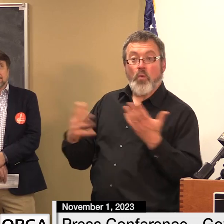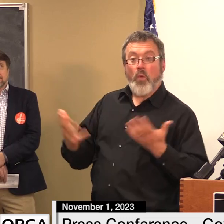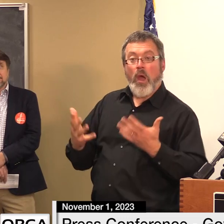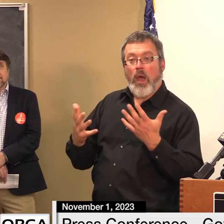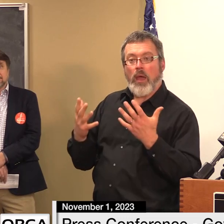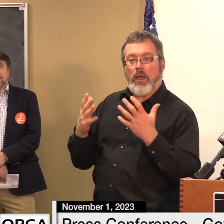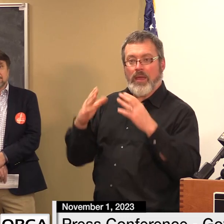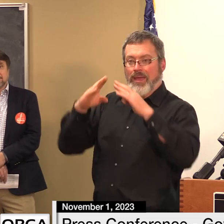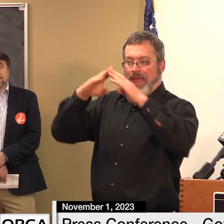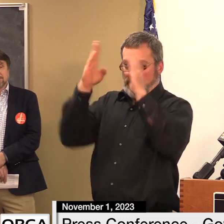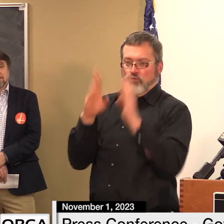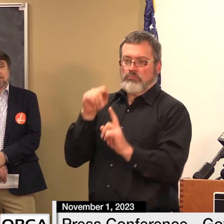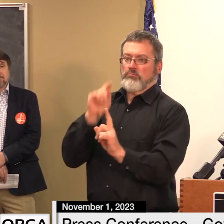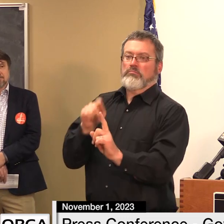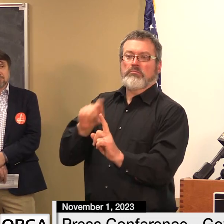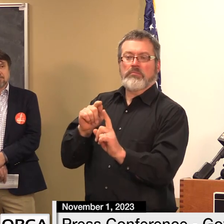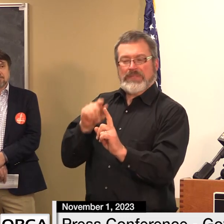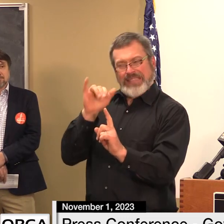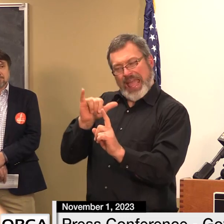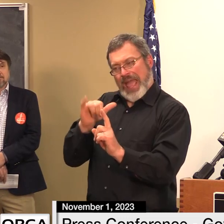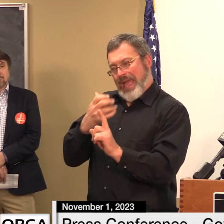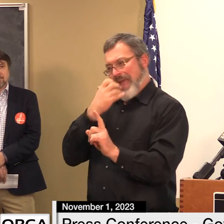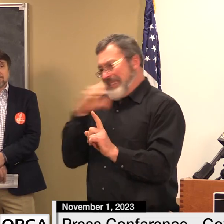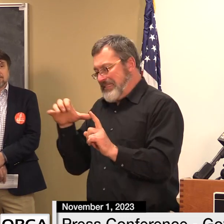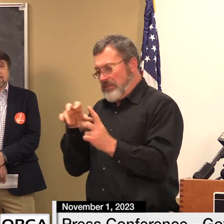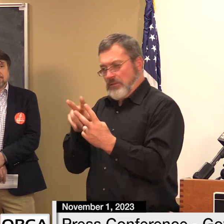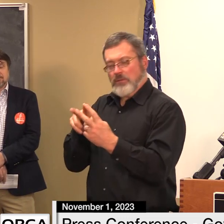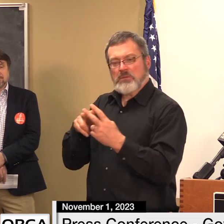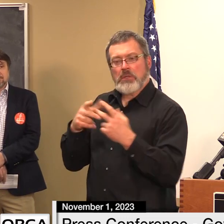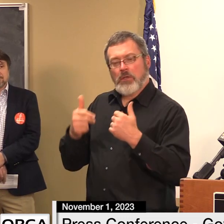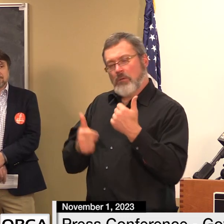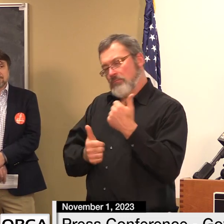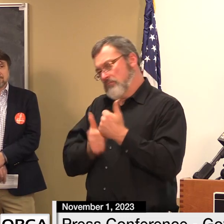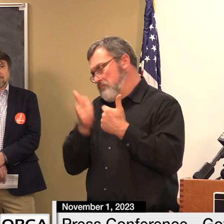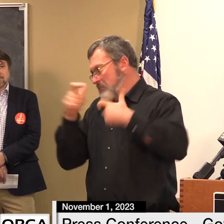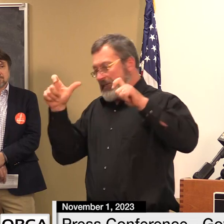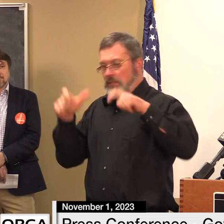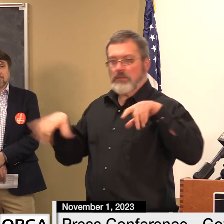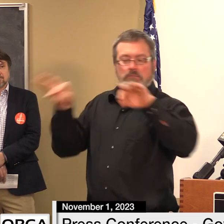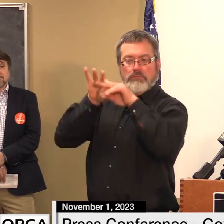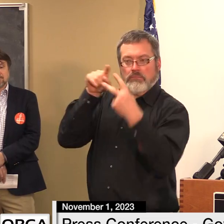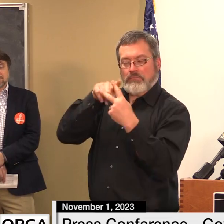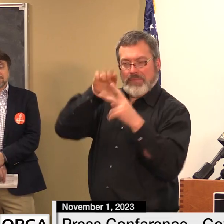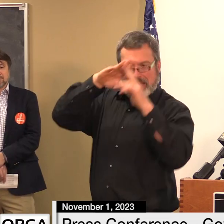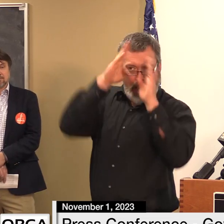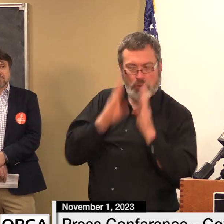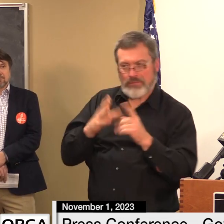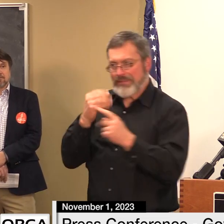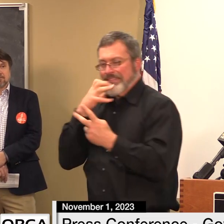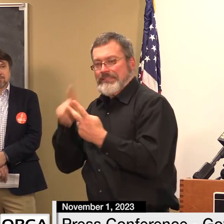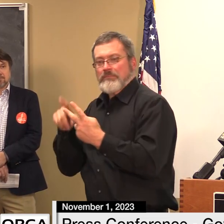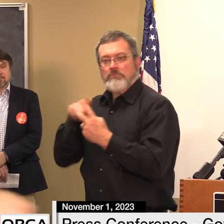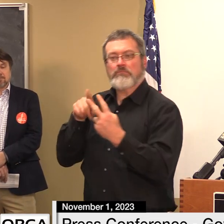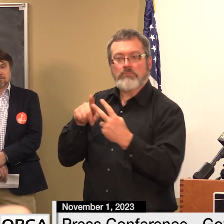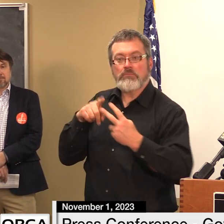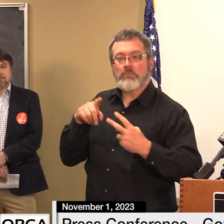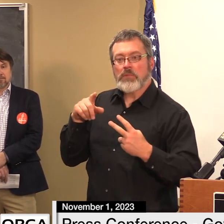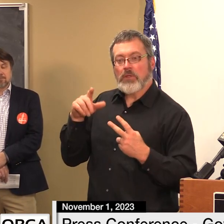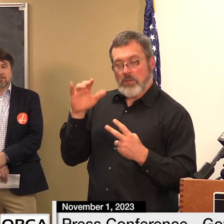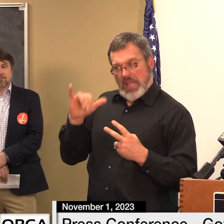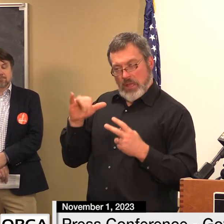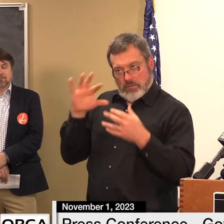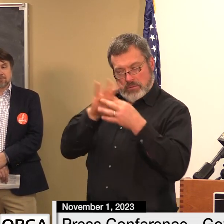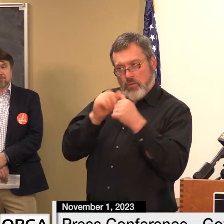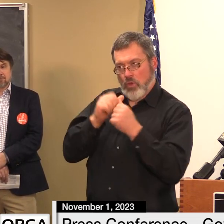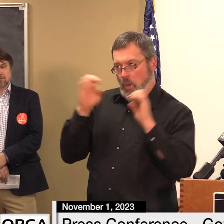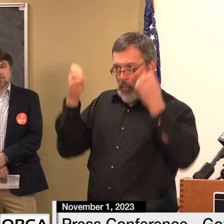housing and heating needs. We want to make sure we're working on that and getting through this emergency, but we'll have him